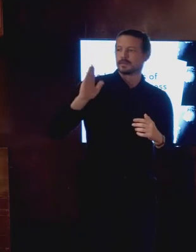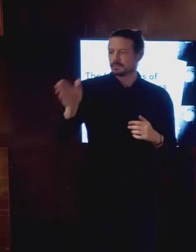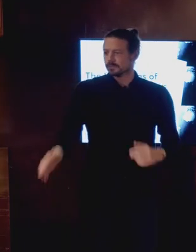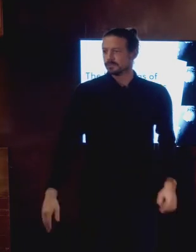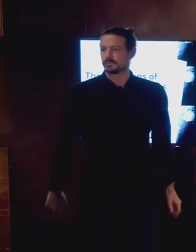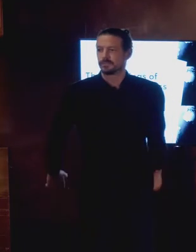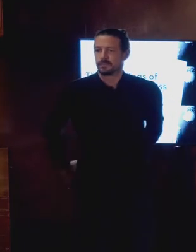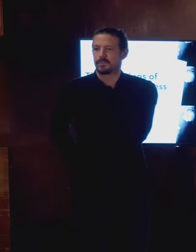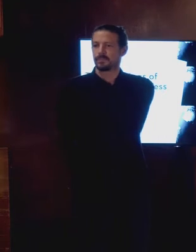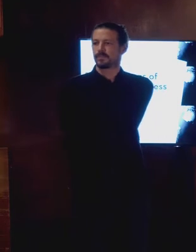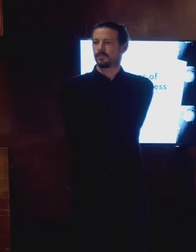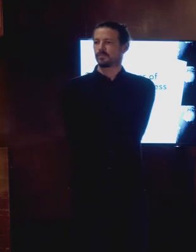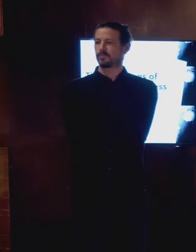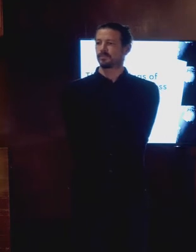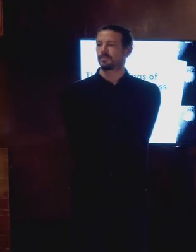here.